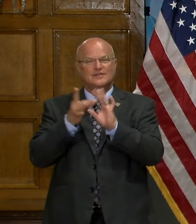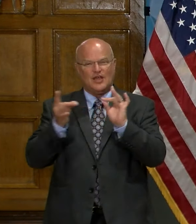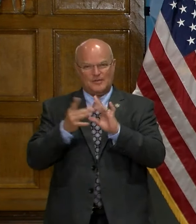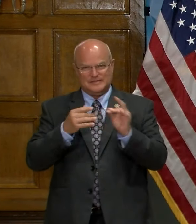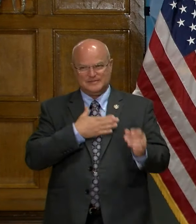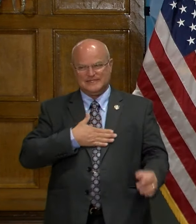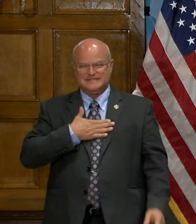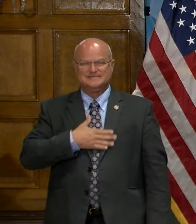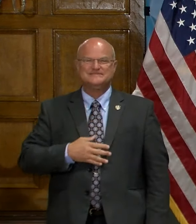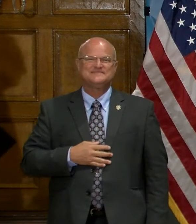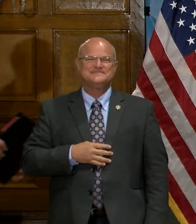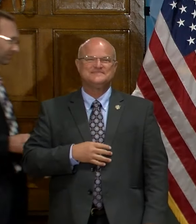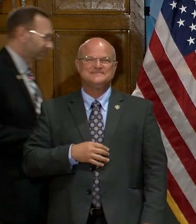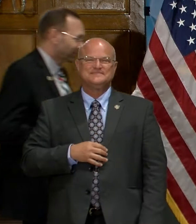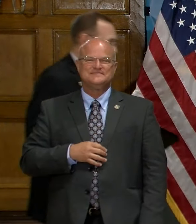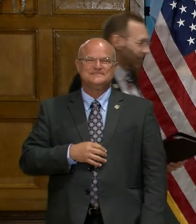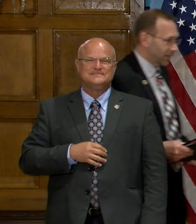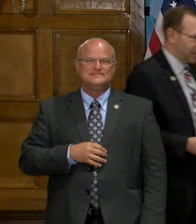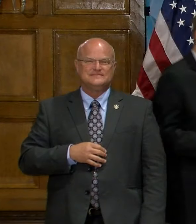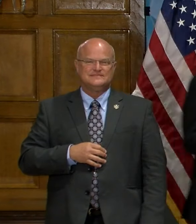comments.